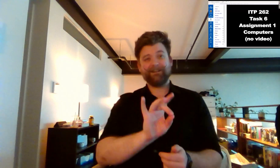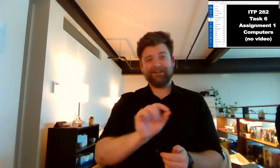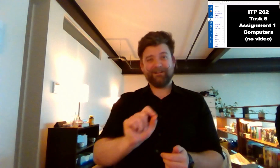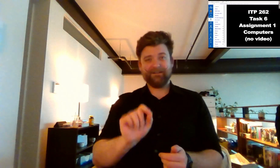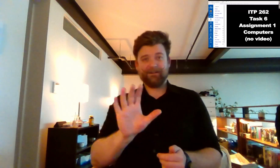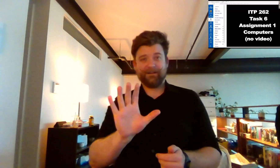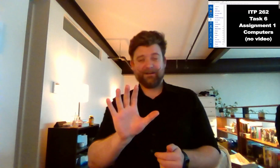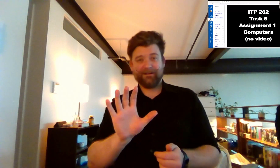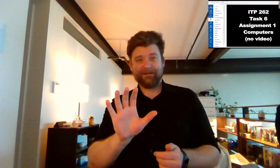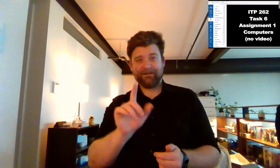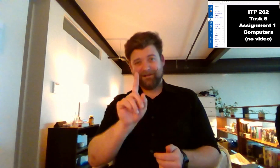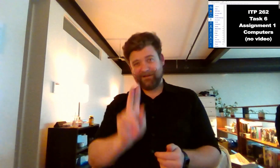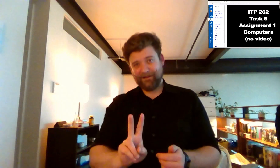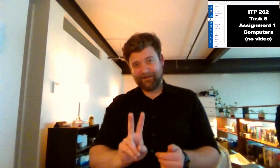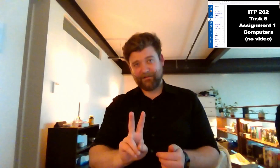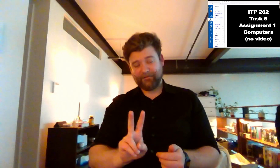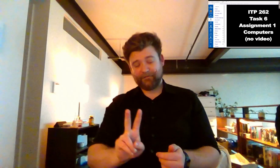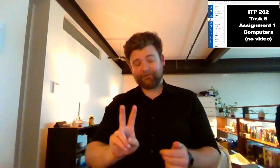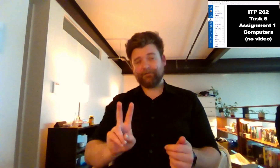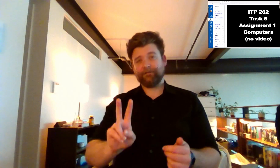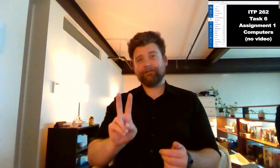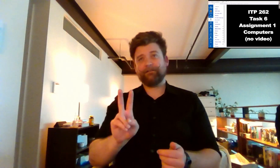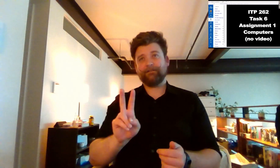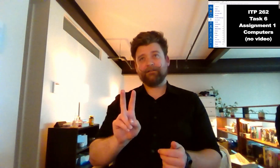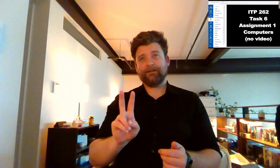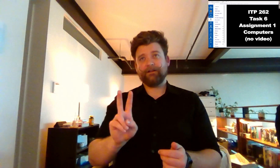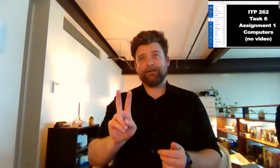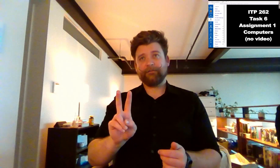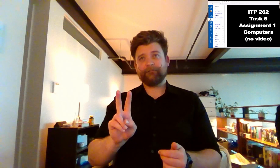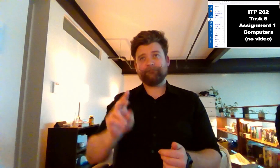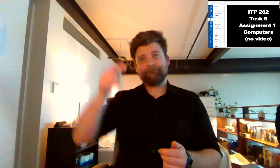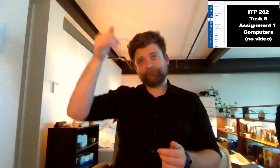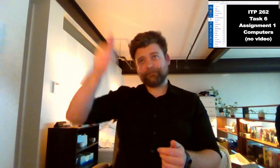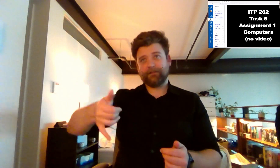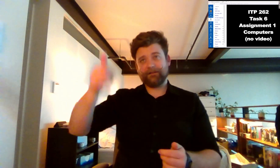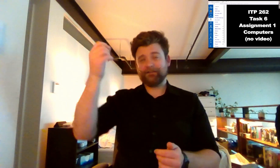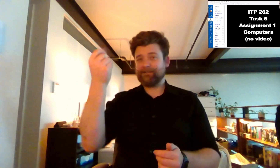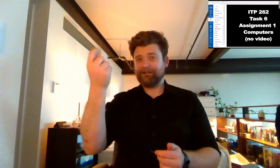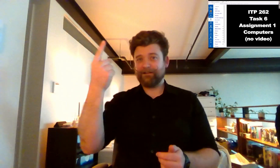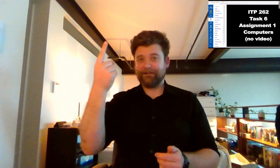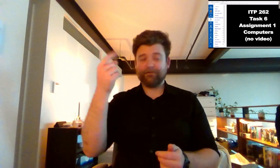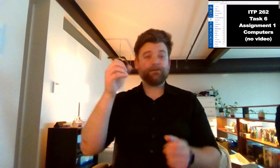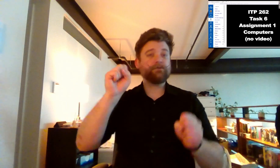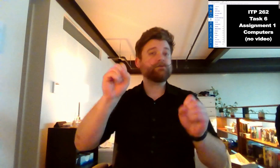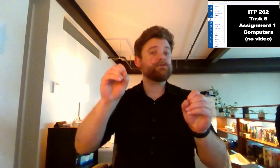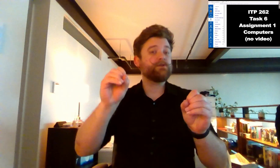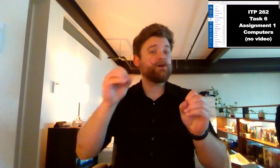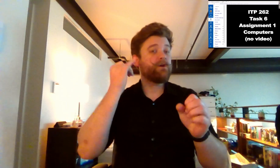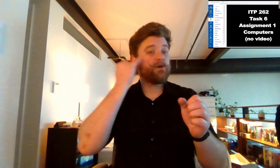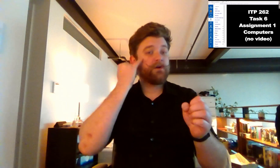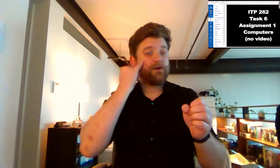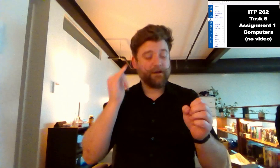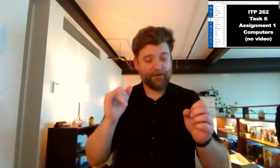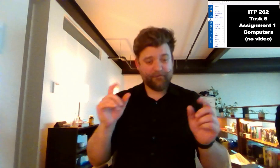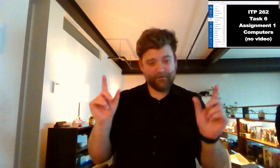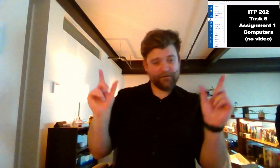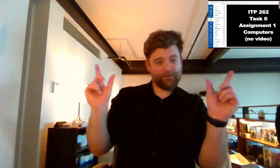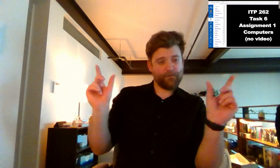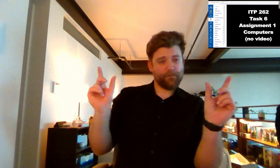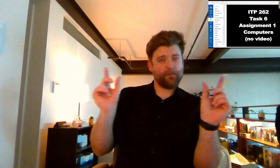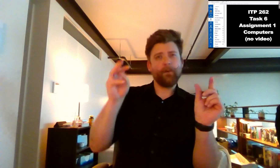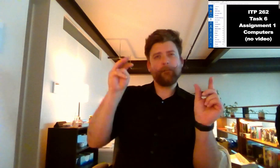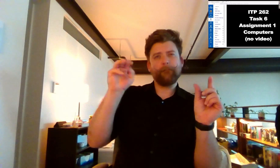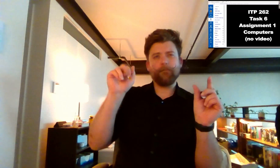So if I start my margin here, and I leave 1/2 an inch, you know, and just type,